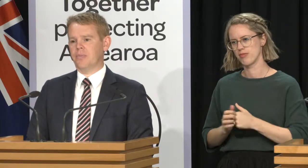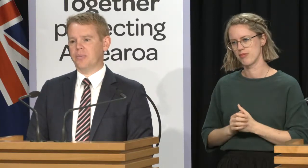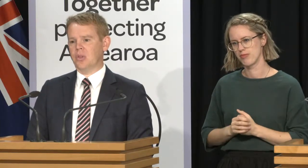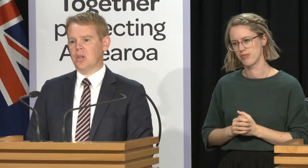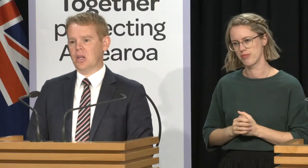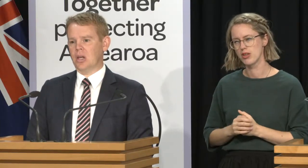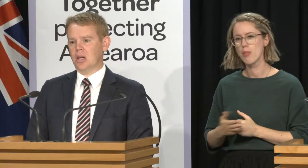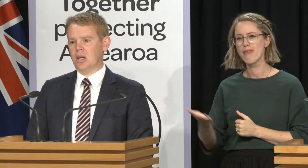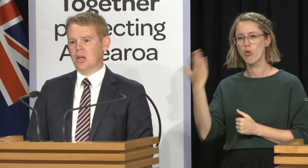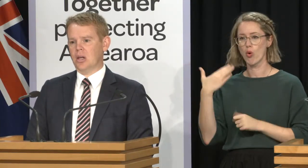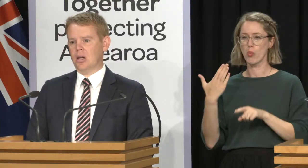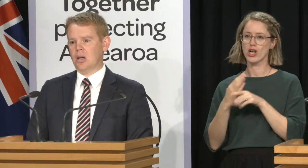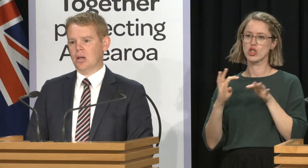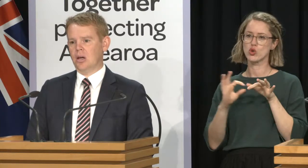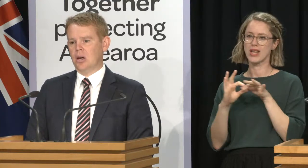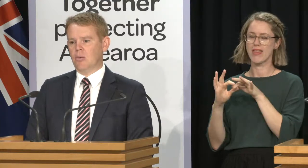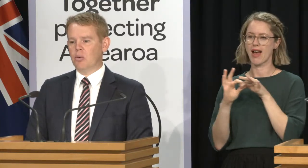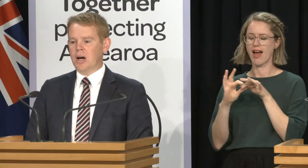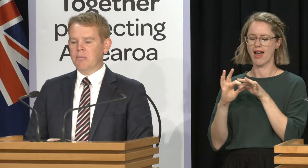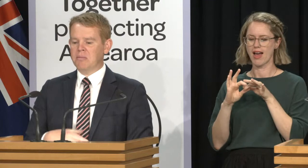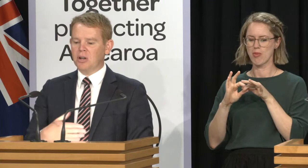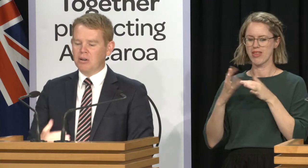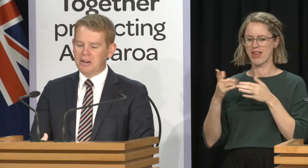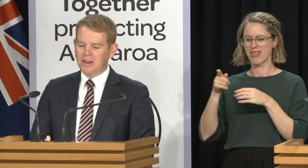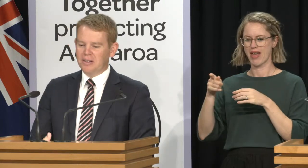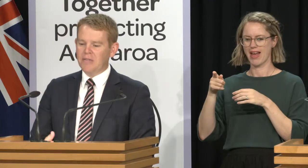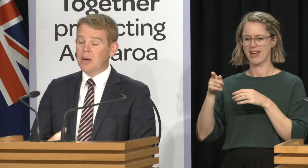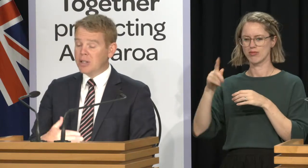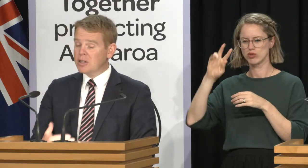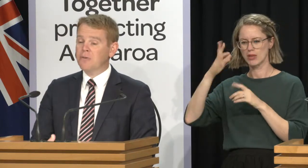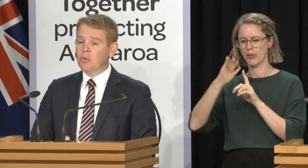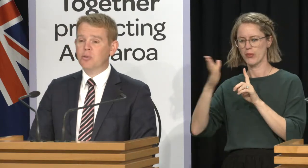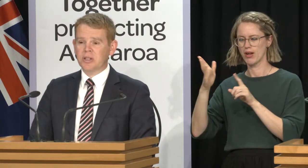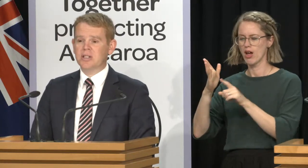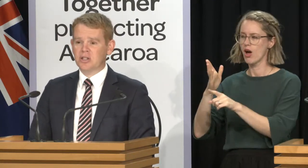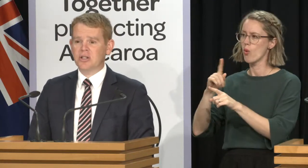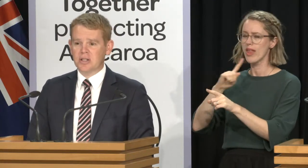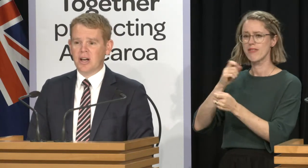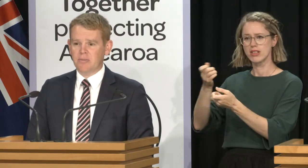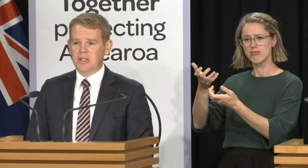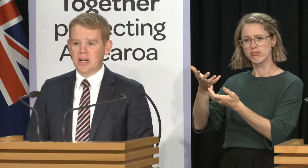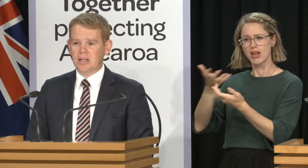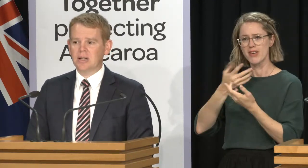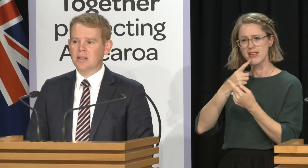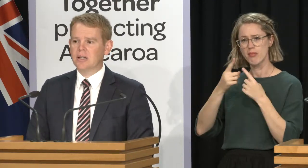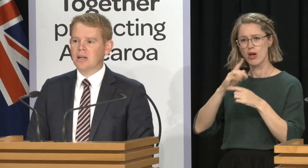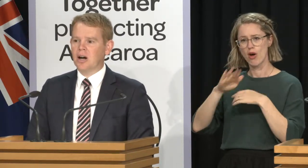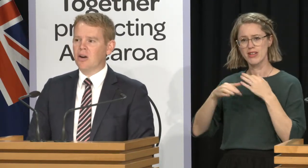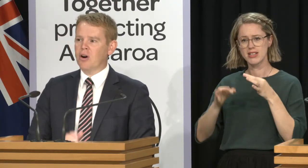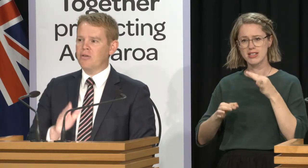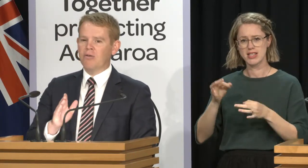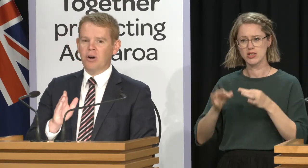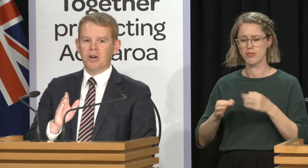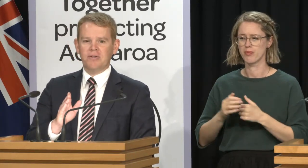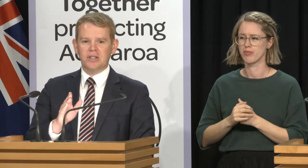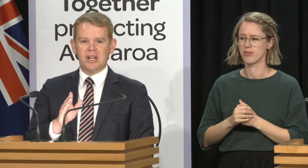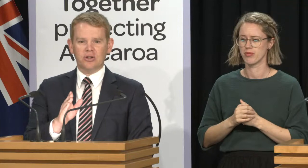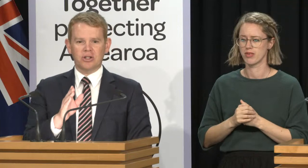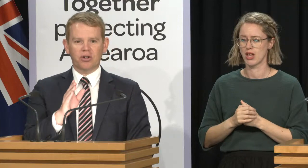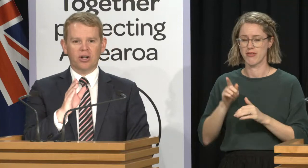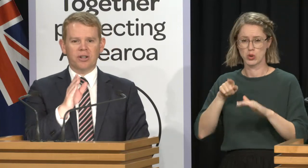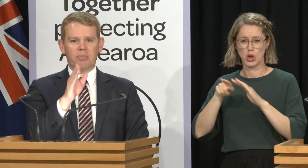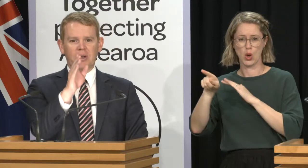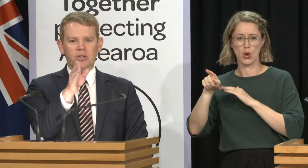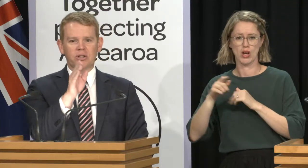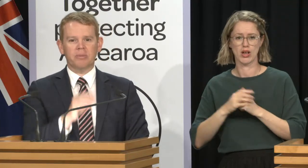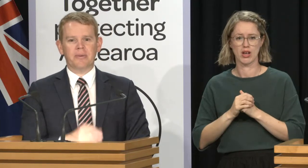Unilaterally previously, and it caught you by surprise? Well, they've kept us informed with the decisions that they have been taking. I'm going to have to dash